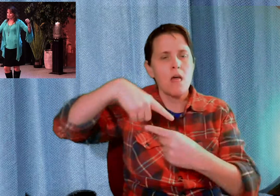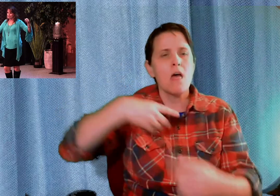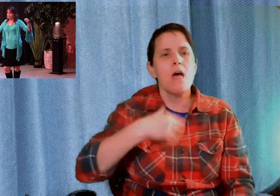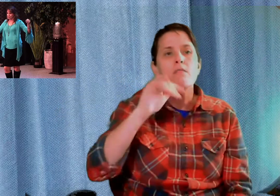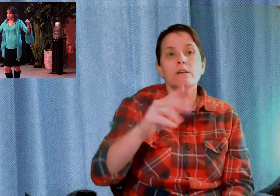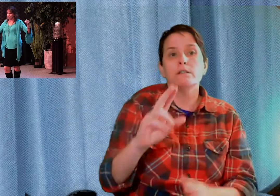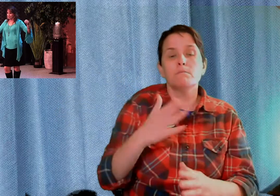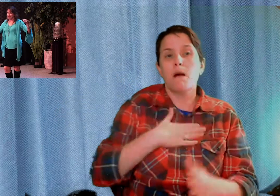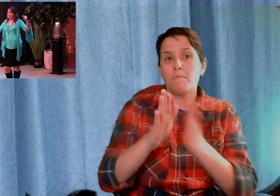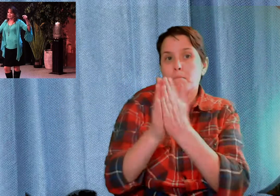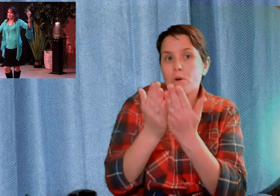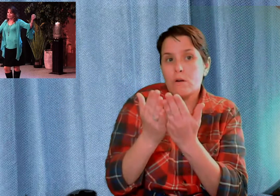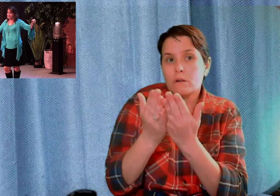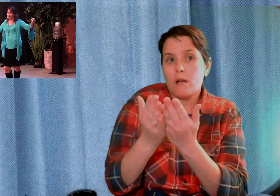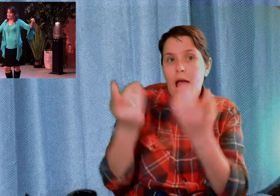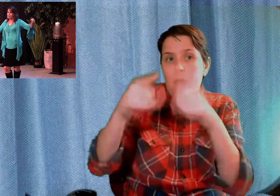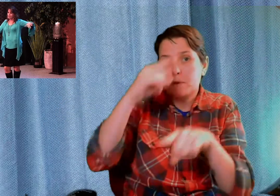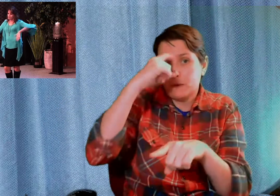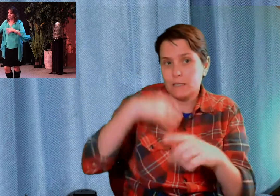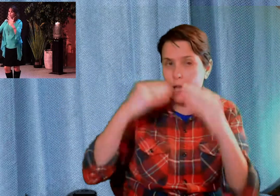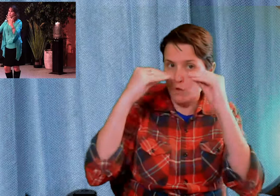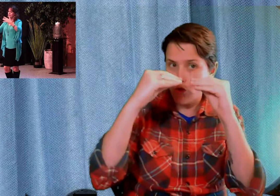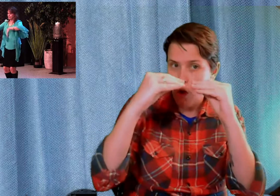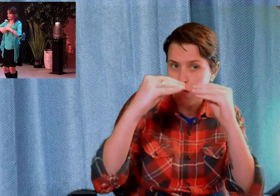Prosperity Plus the first time, and out of that came a